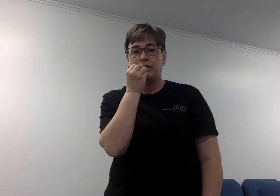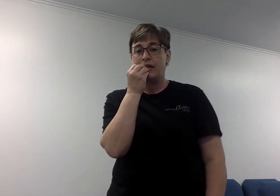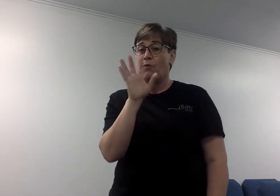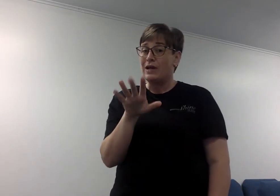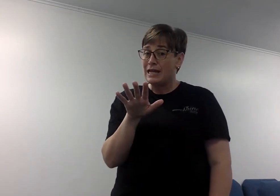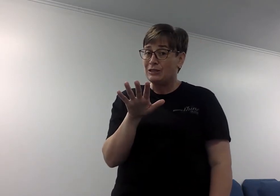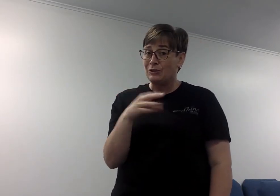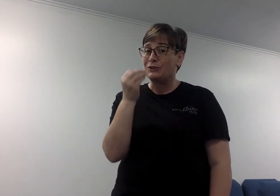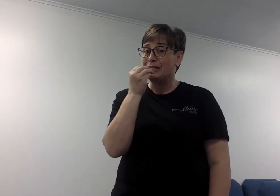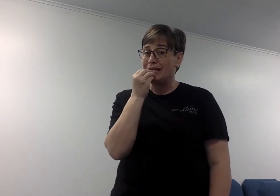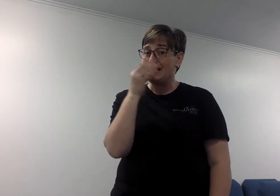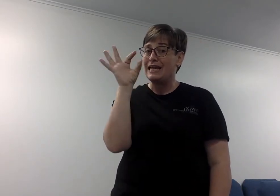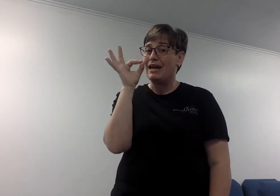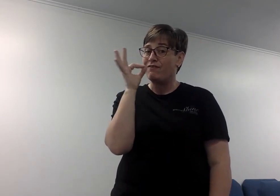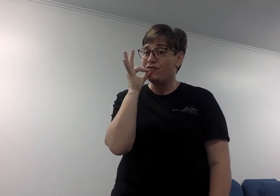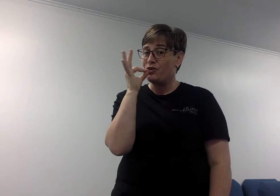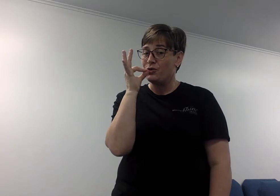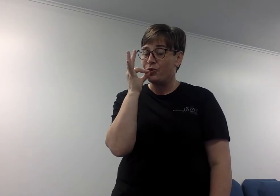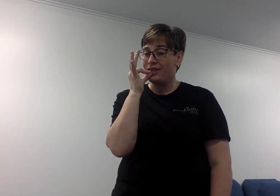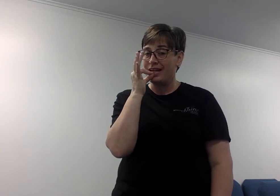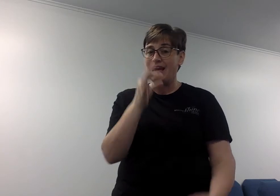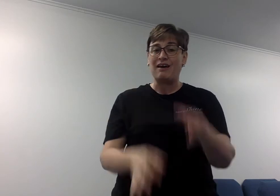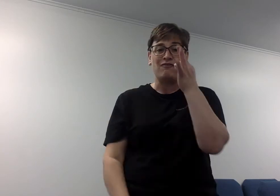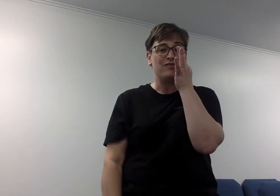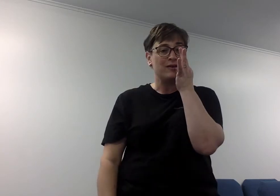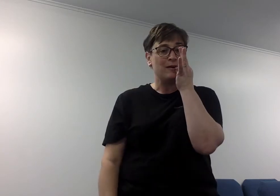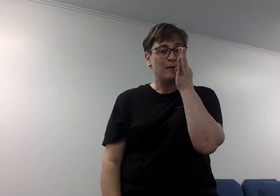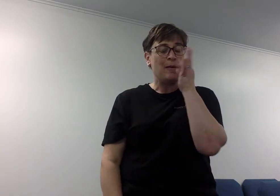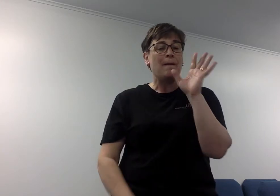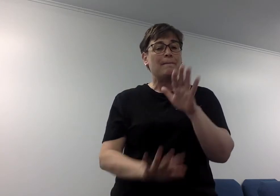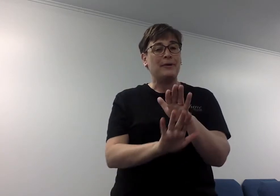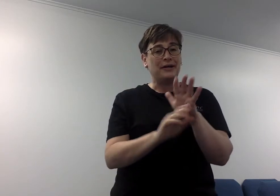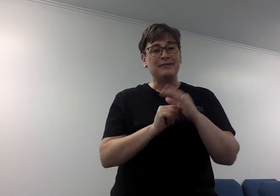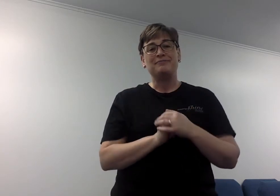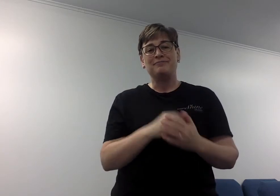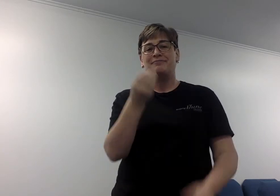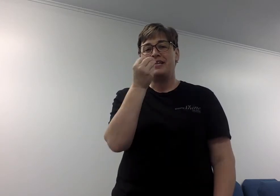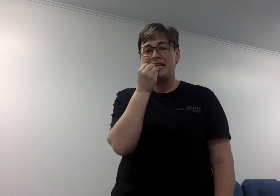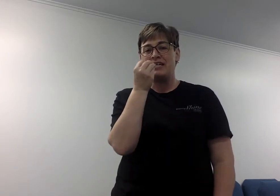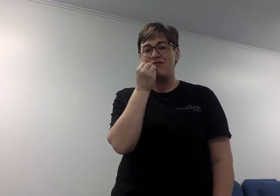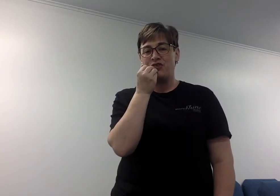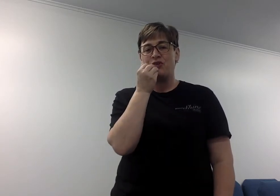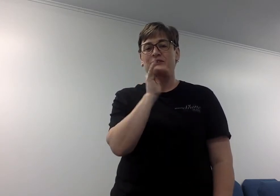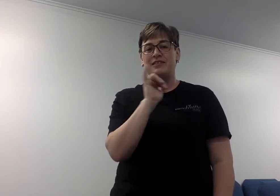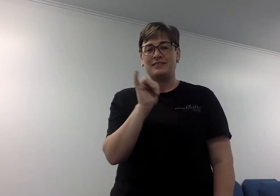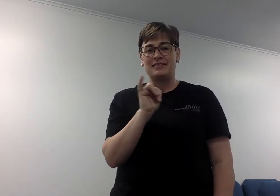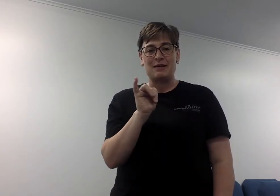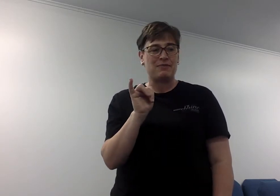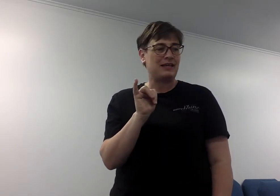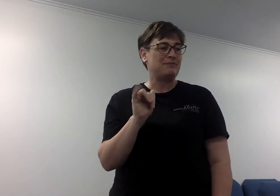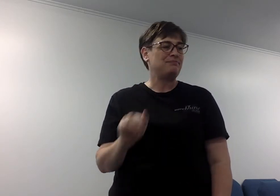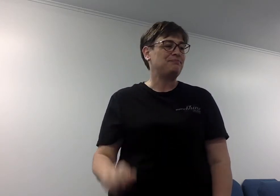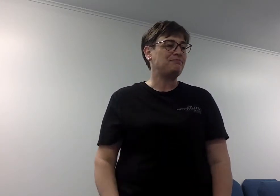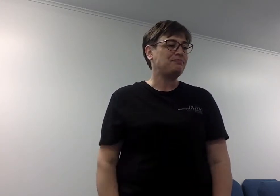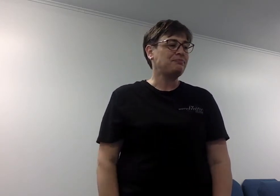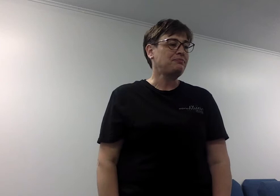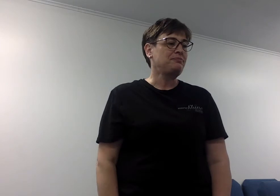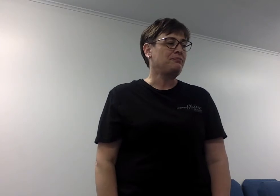Now, we had learned eat and food with an F, but eat and food is the same thing.